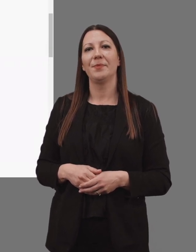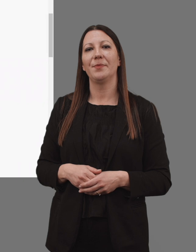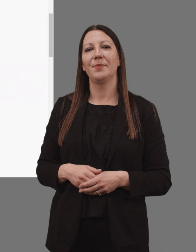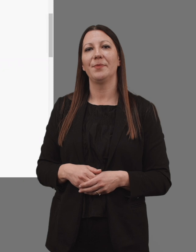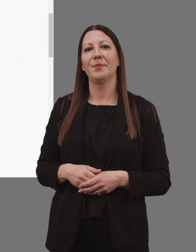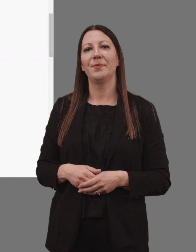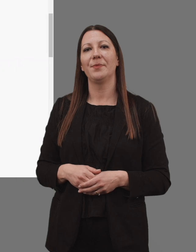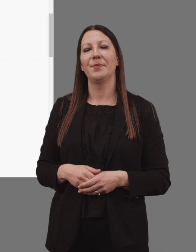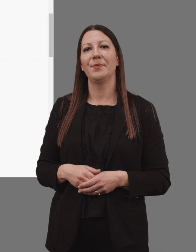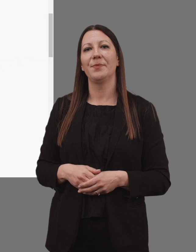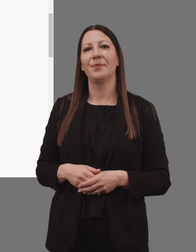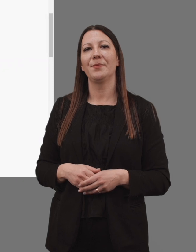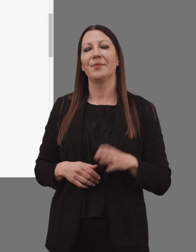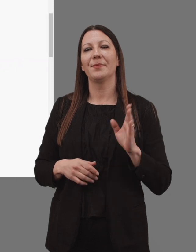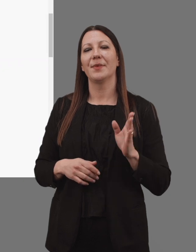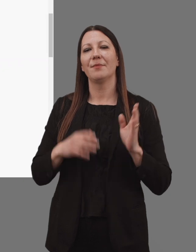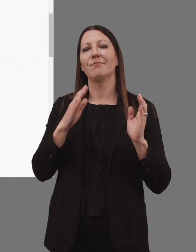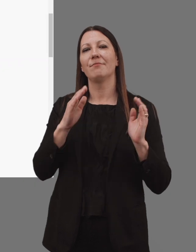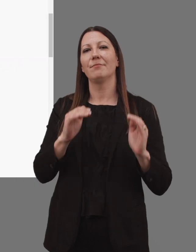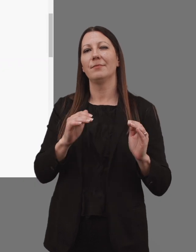to Winnipeg.